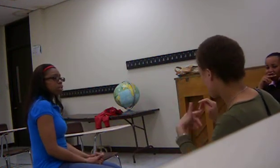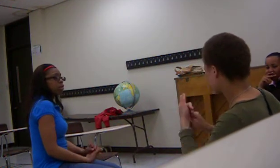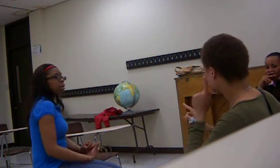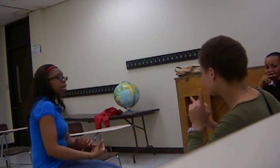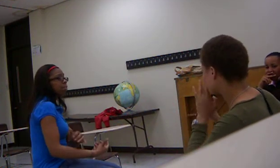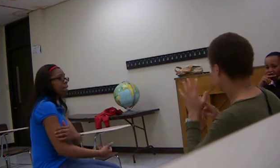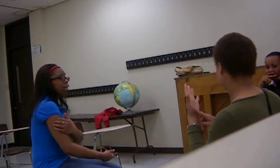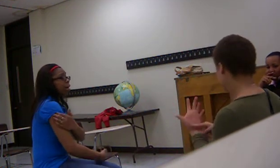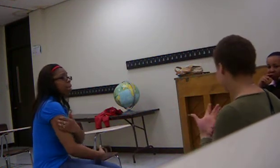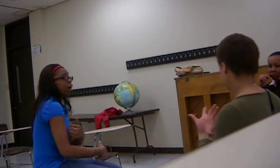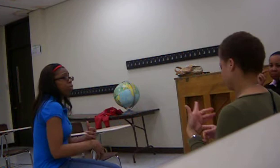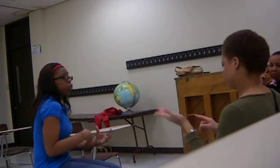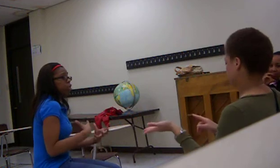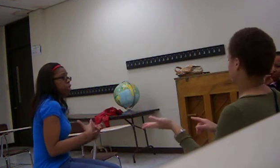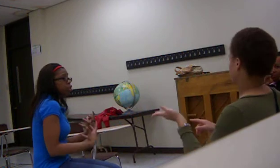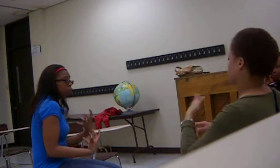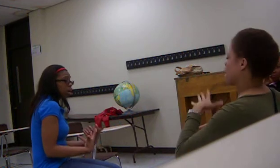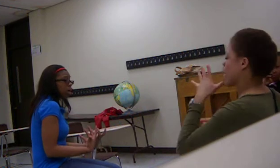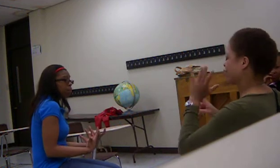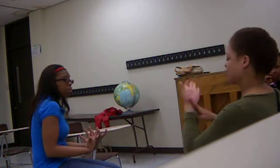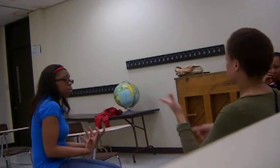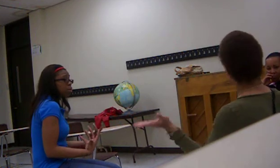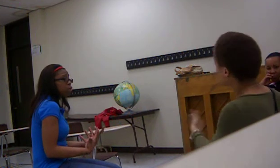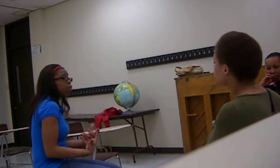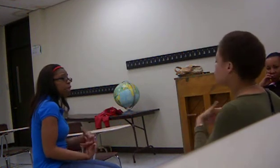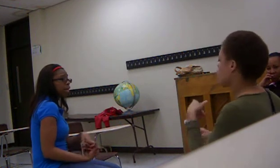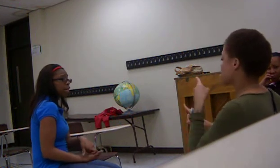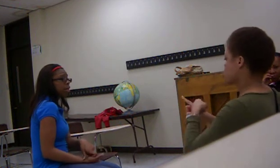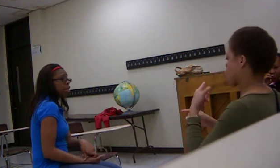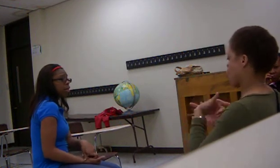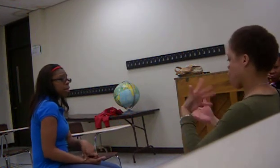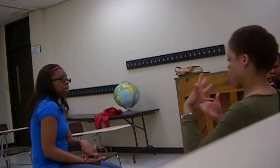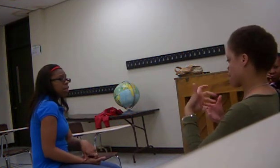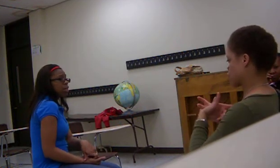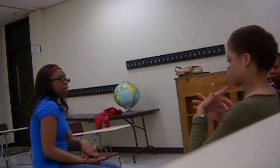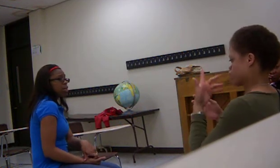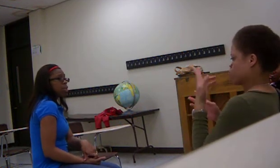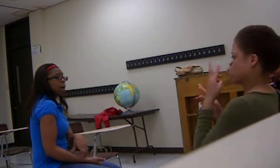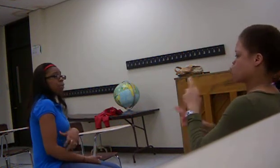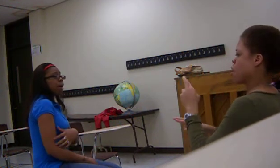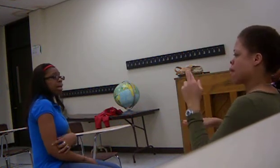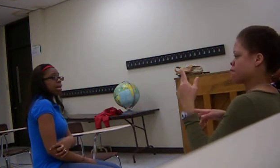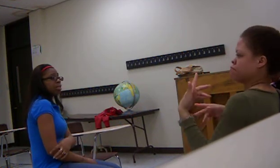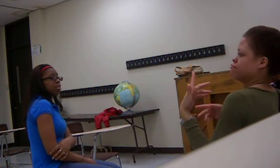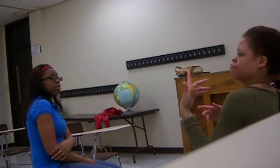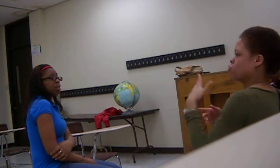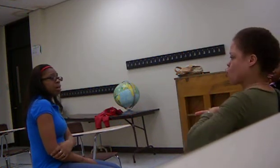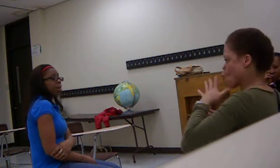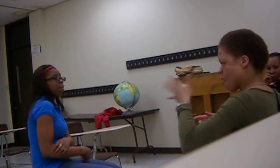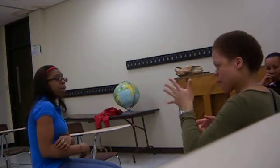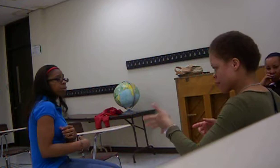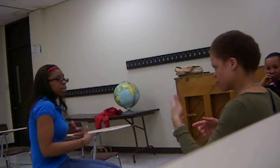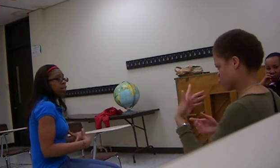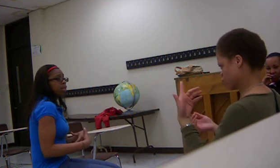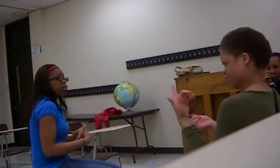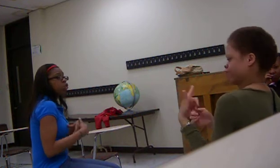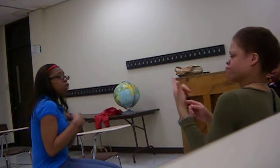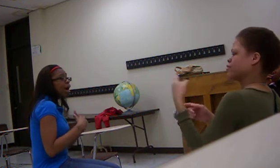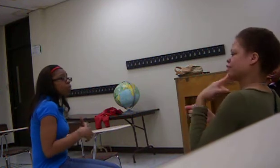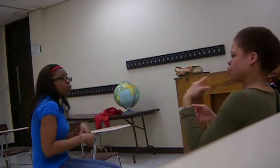So me and Bethany and my mom were just communicating. So my point is, my mom was telling me that you have to